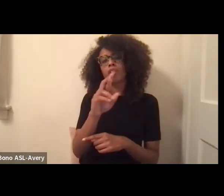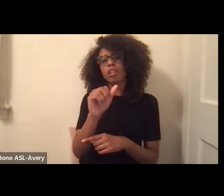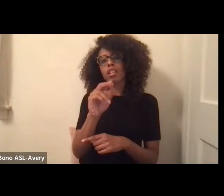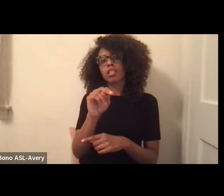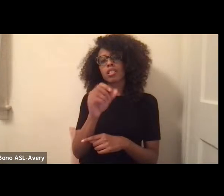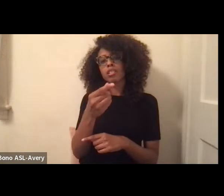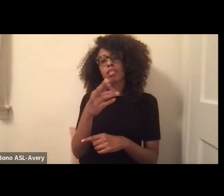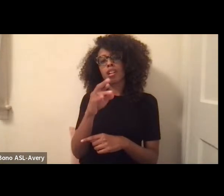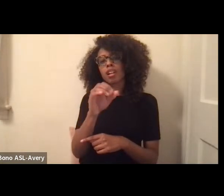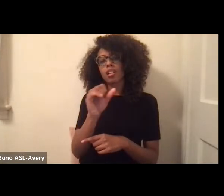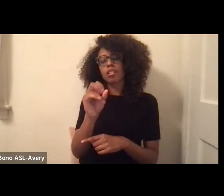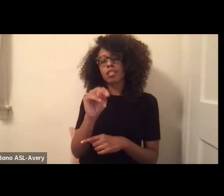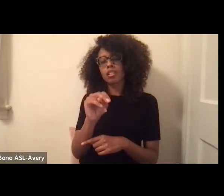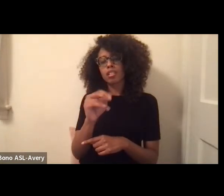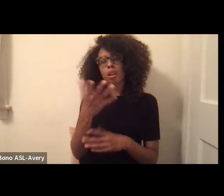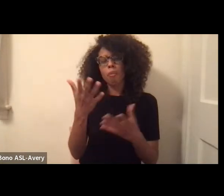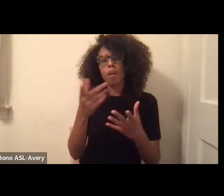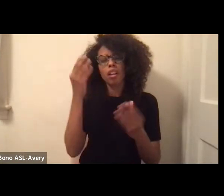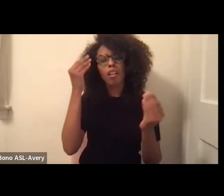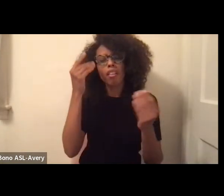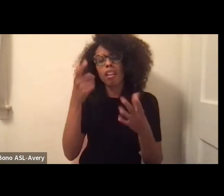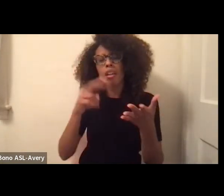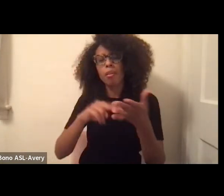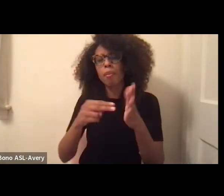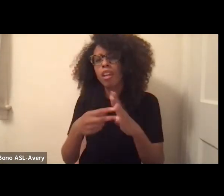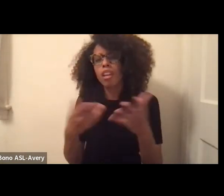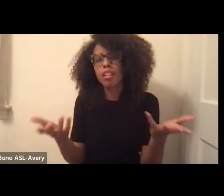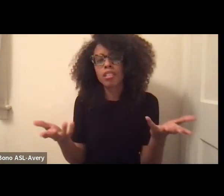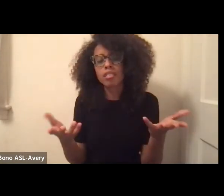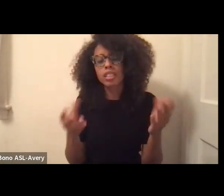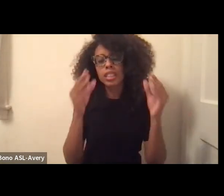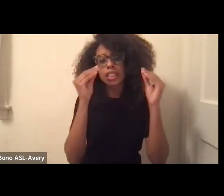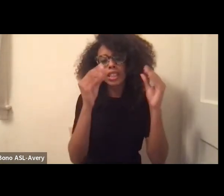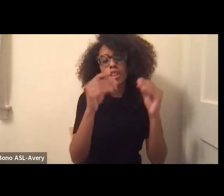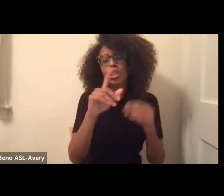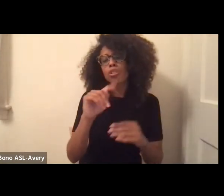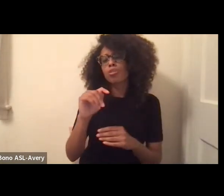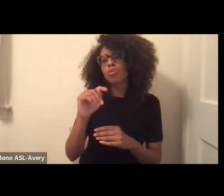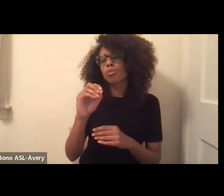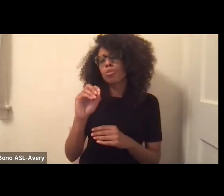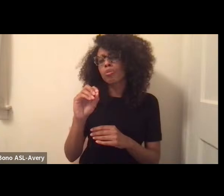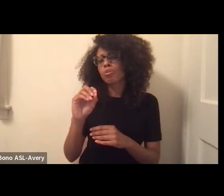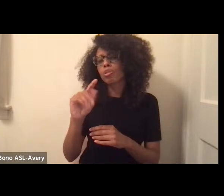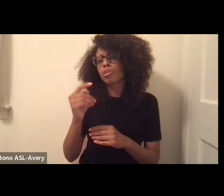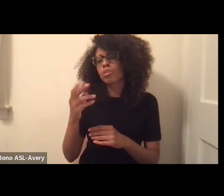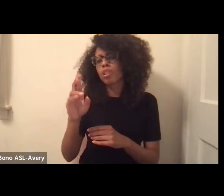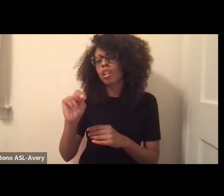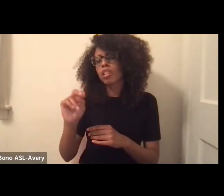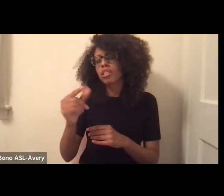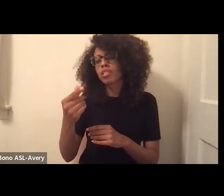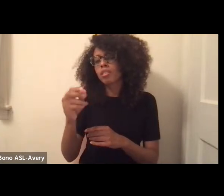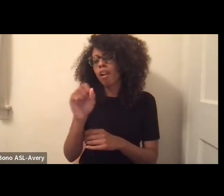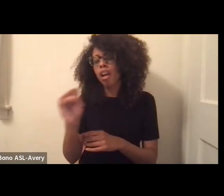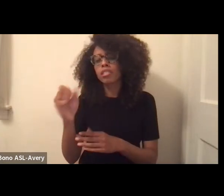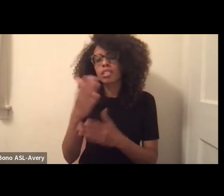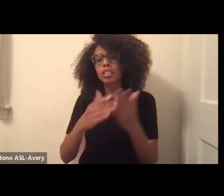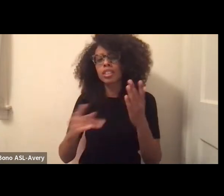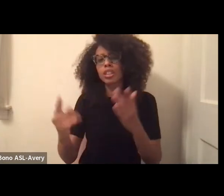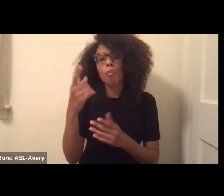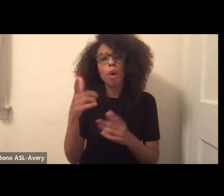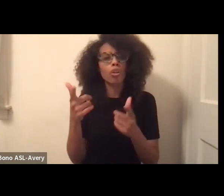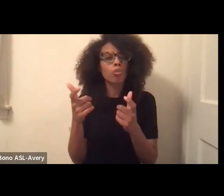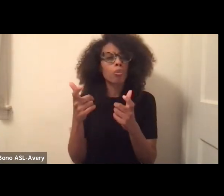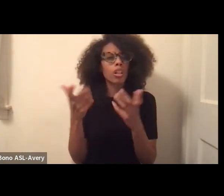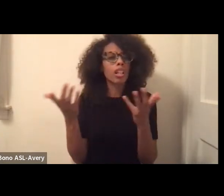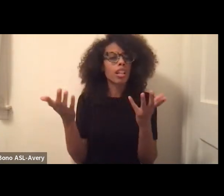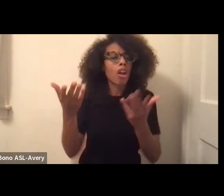what do you think it means when we say transgress? Teaching to transgress. Somebody quickly just offer what that means,